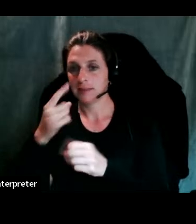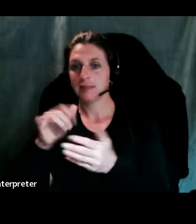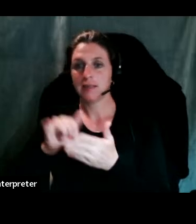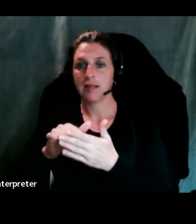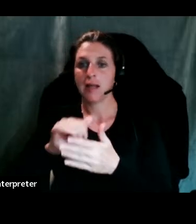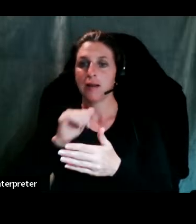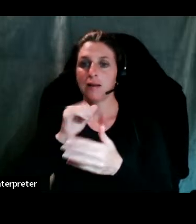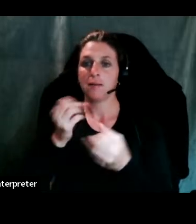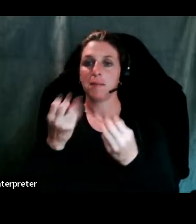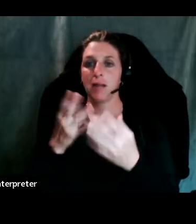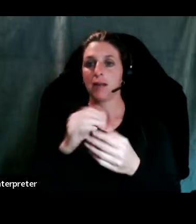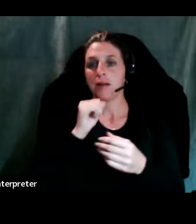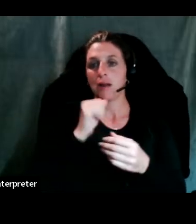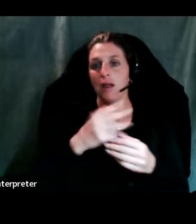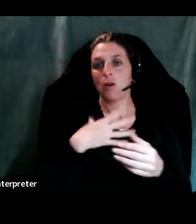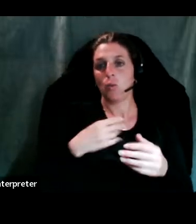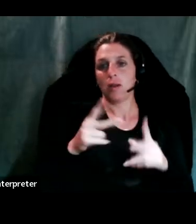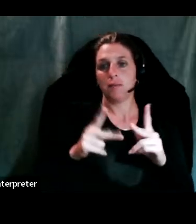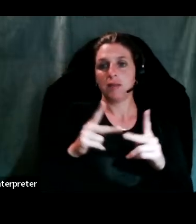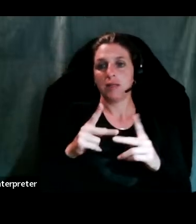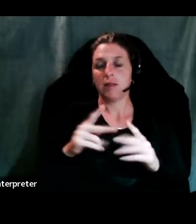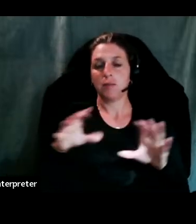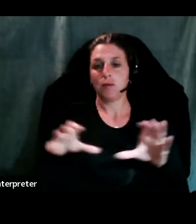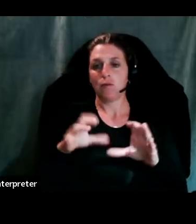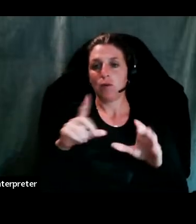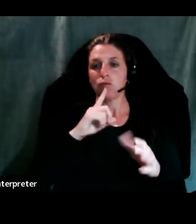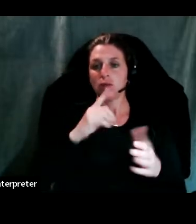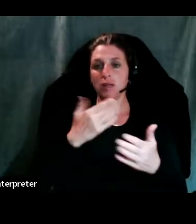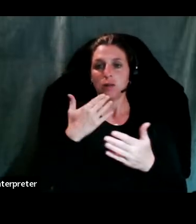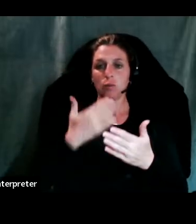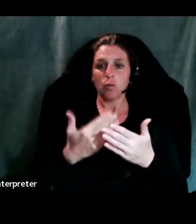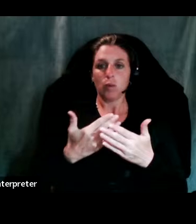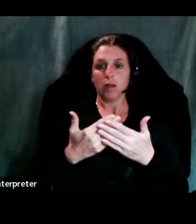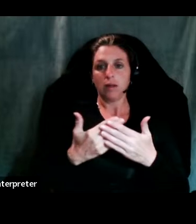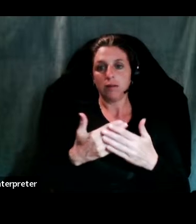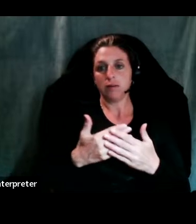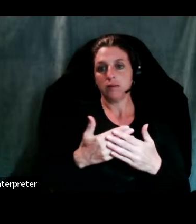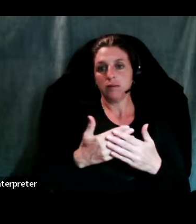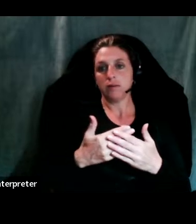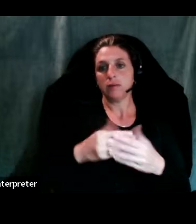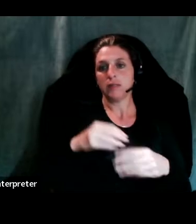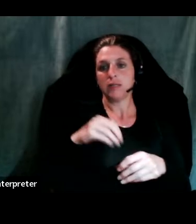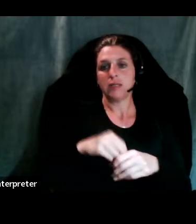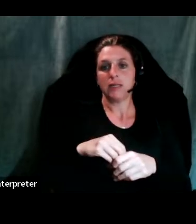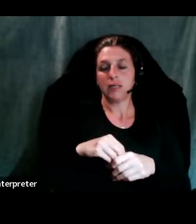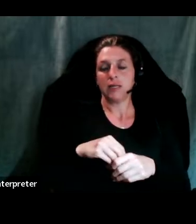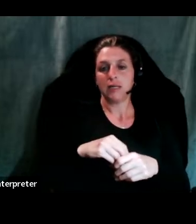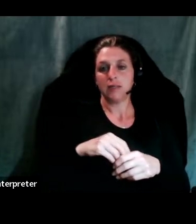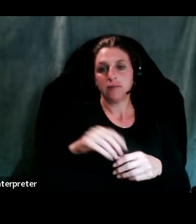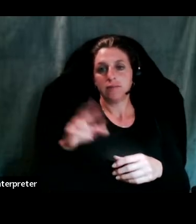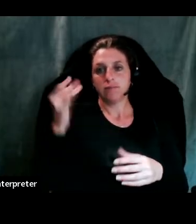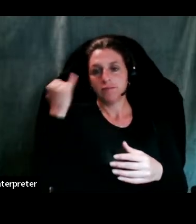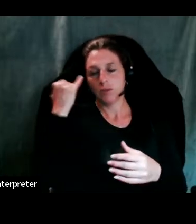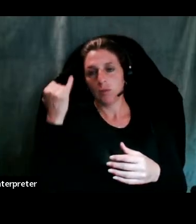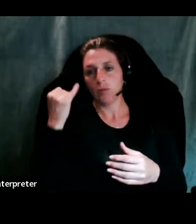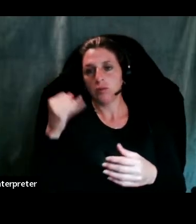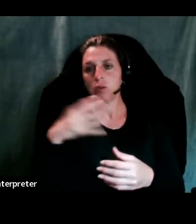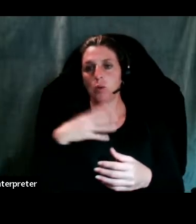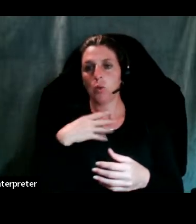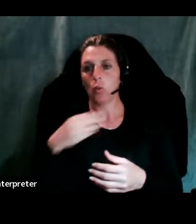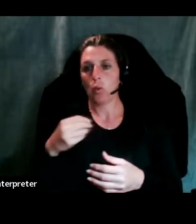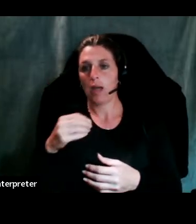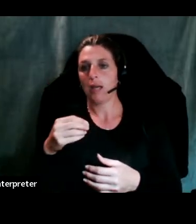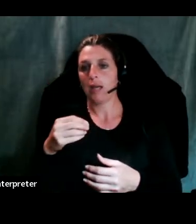non-white people perform exceptionally well in a supposed white supremacy culture. The very phrase